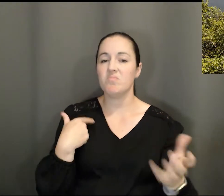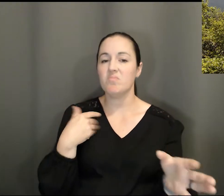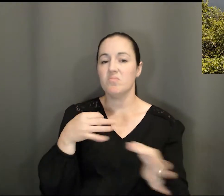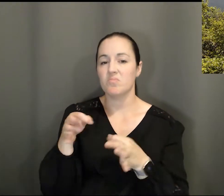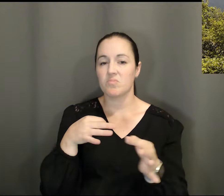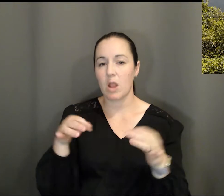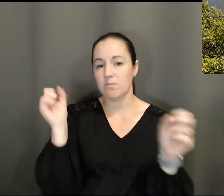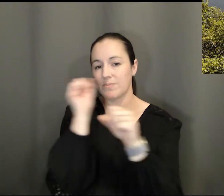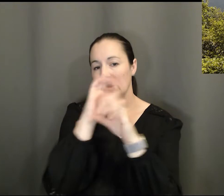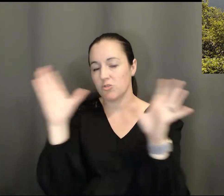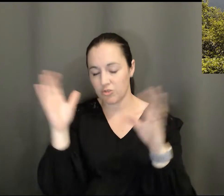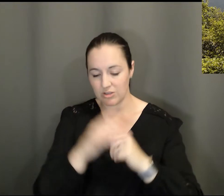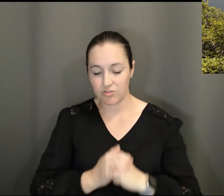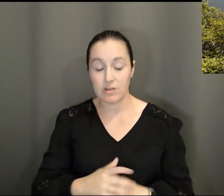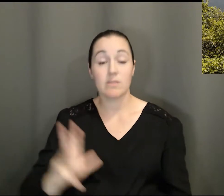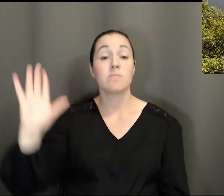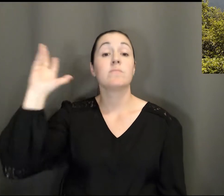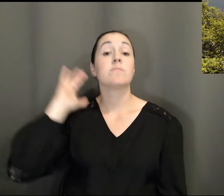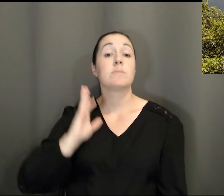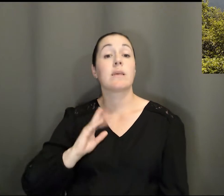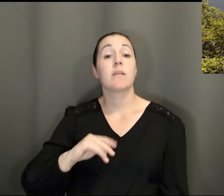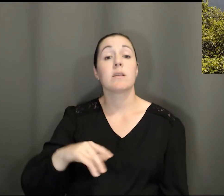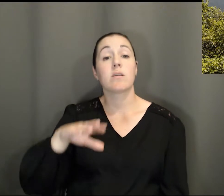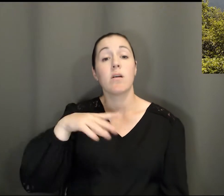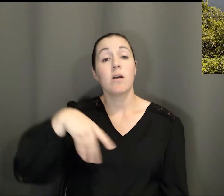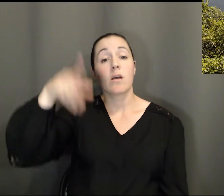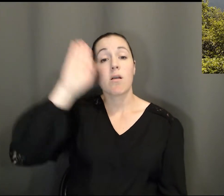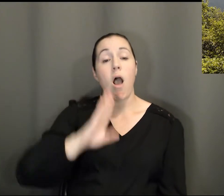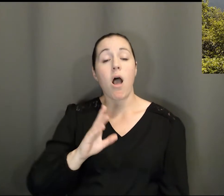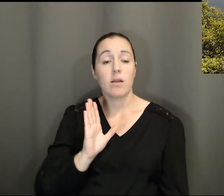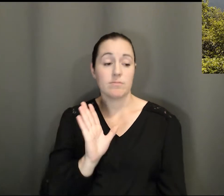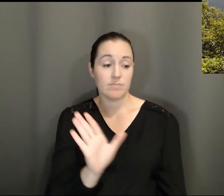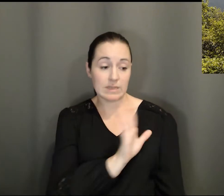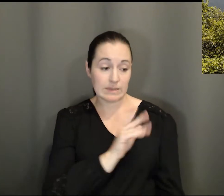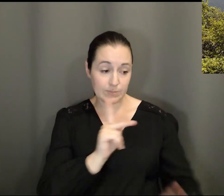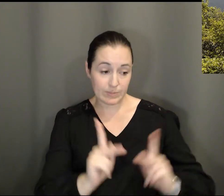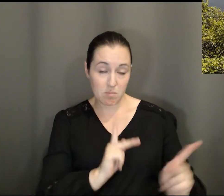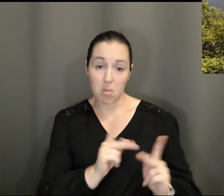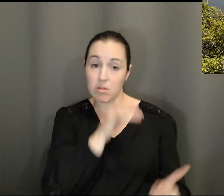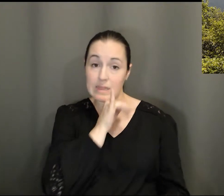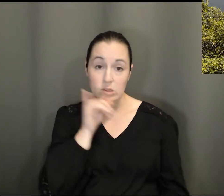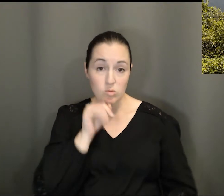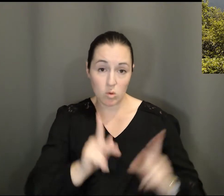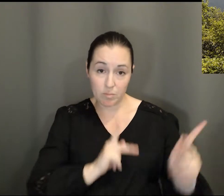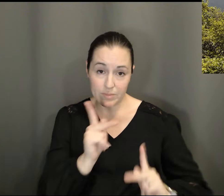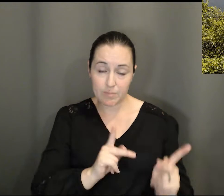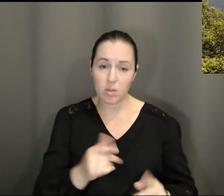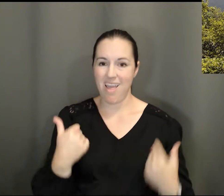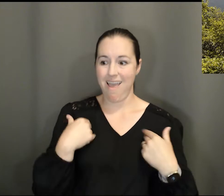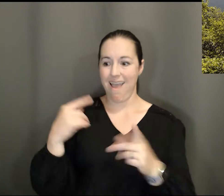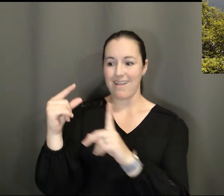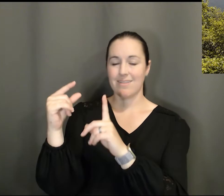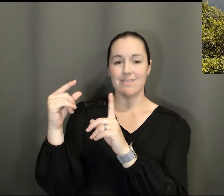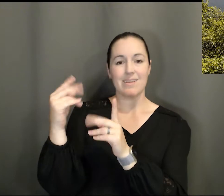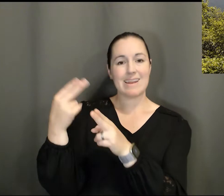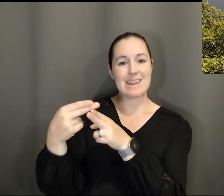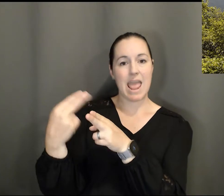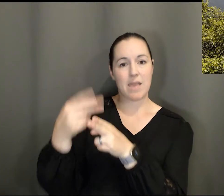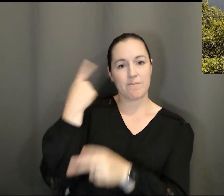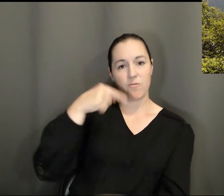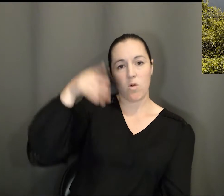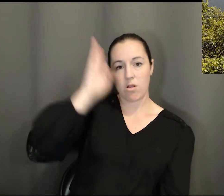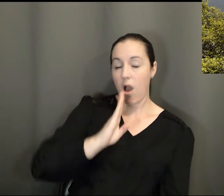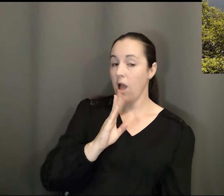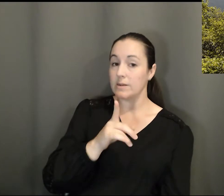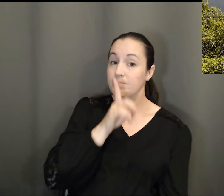name that could never be spoken. And this unspeakable name for God is the word that we pronounce as